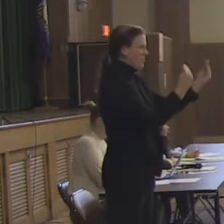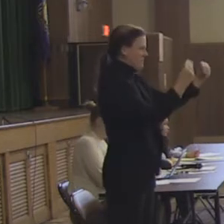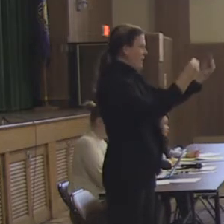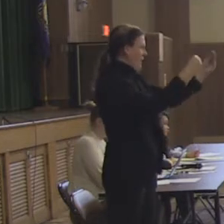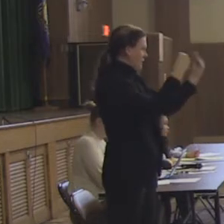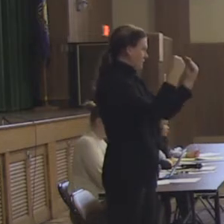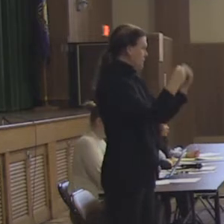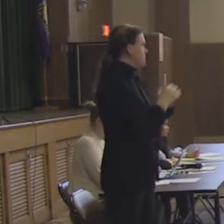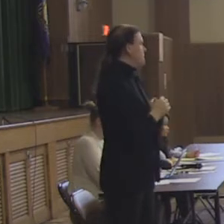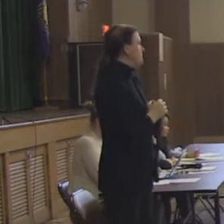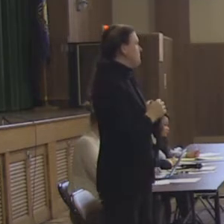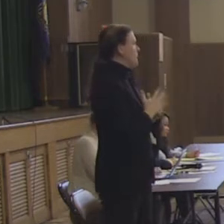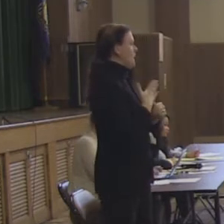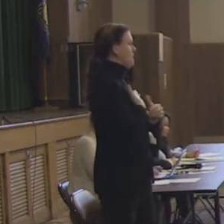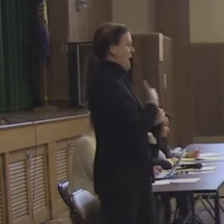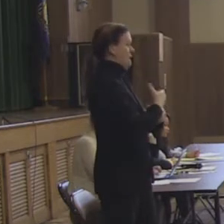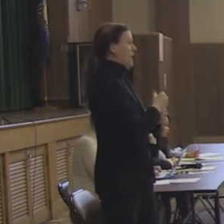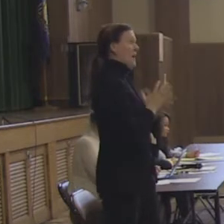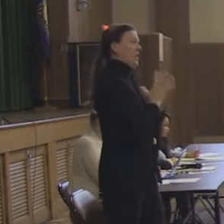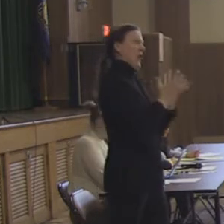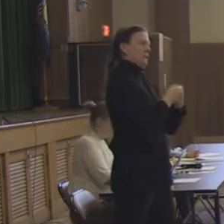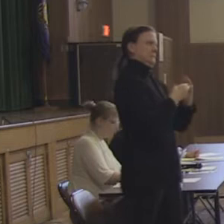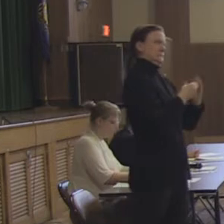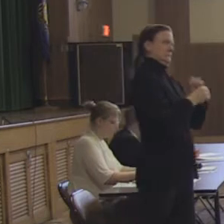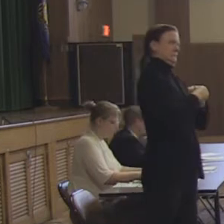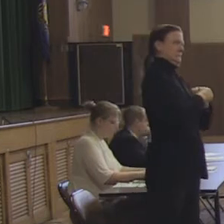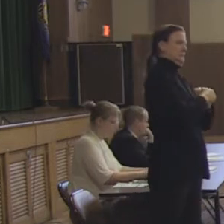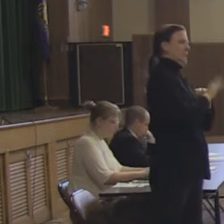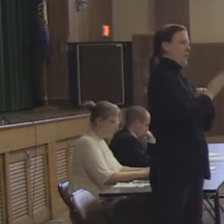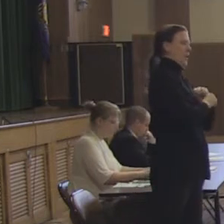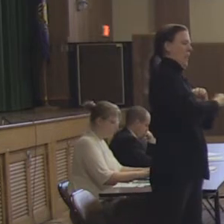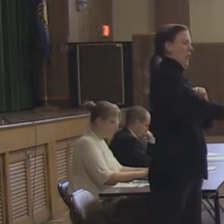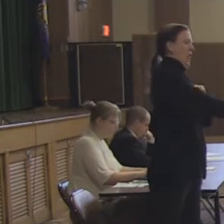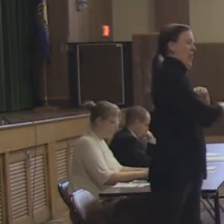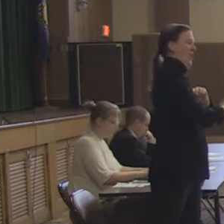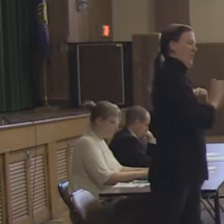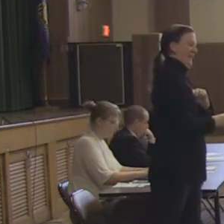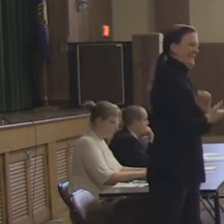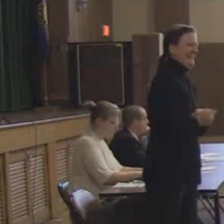And I close with this, because I have a lot to say, but I'm only gonna say so much.